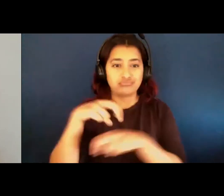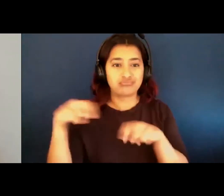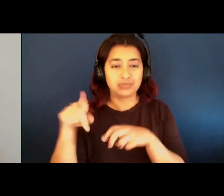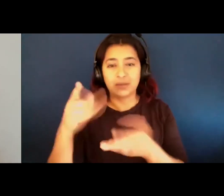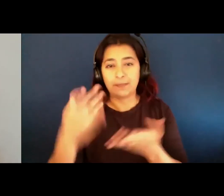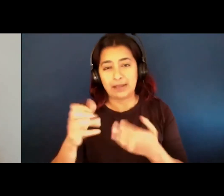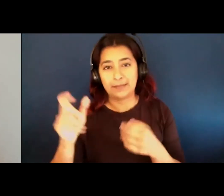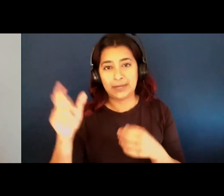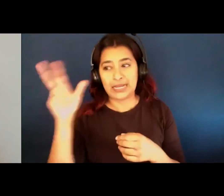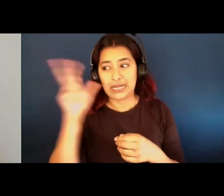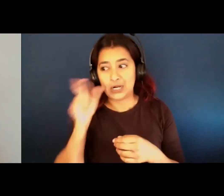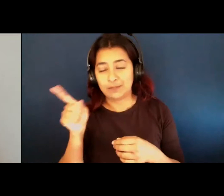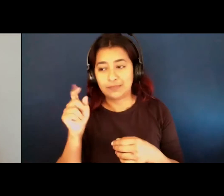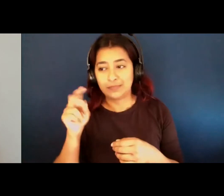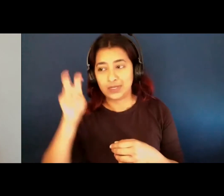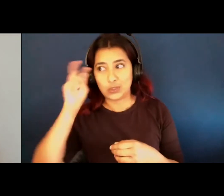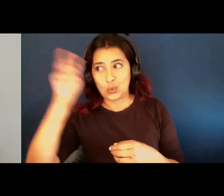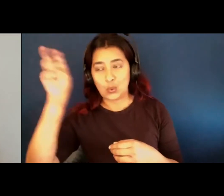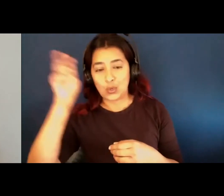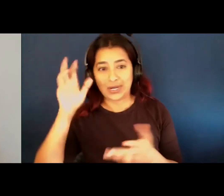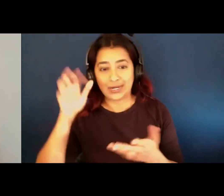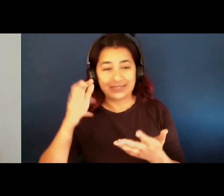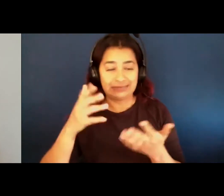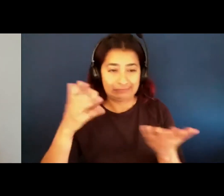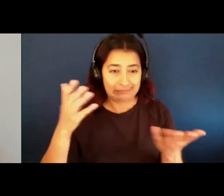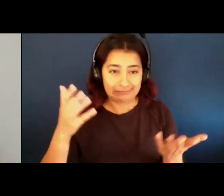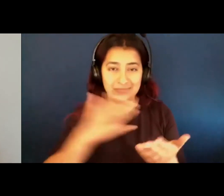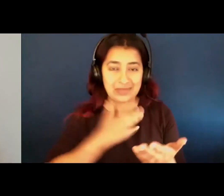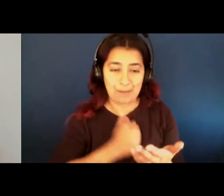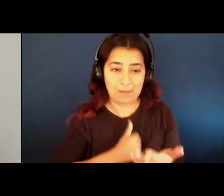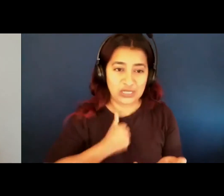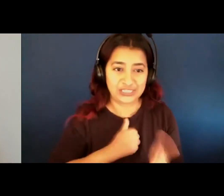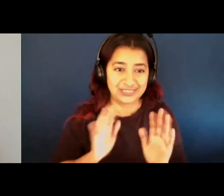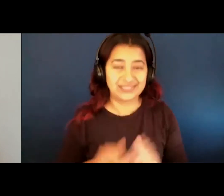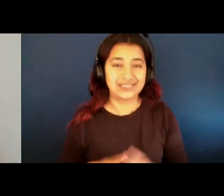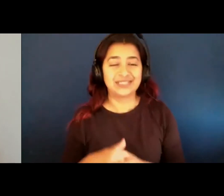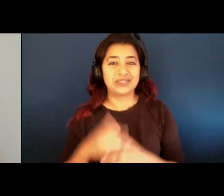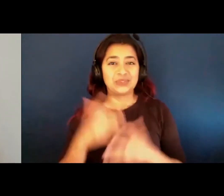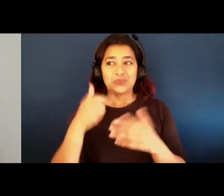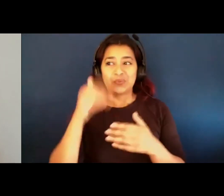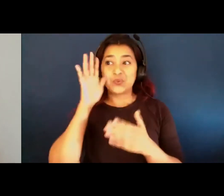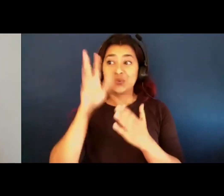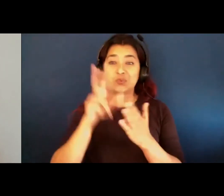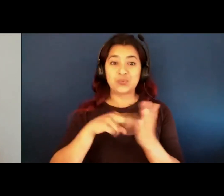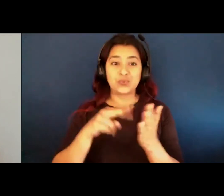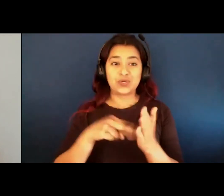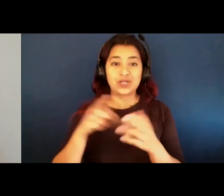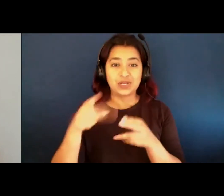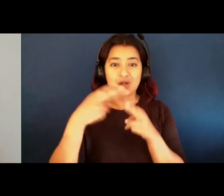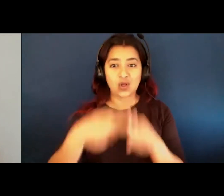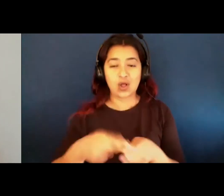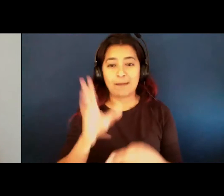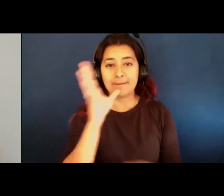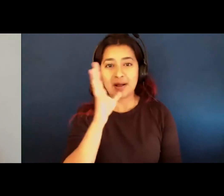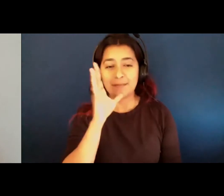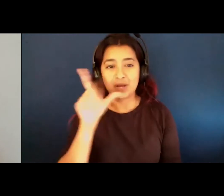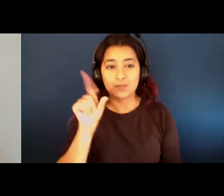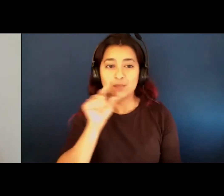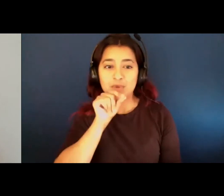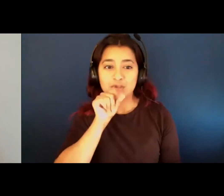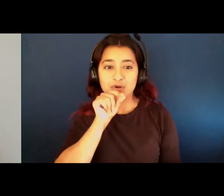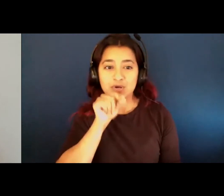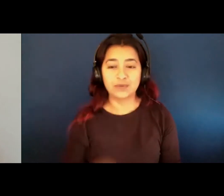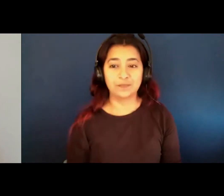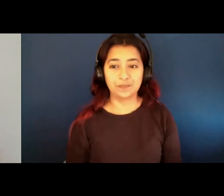some snoring, and I do apologize for that. The story that I'm going to be reading is called Mama Bird.